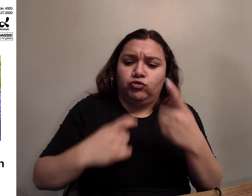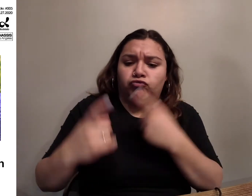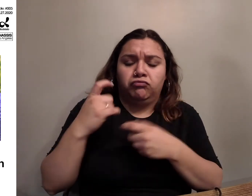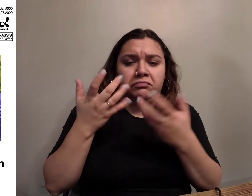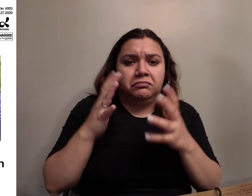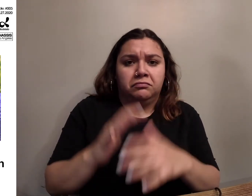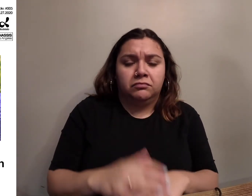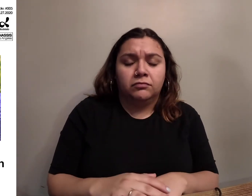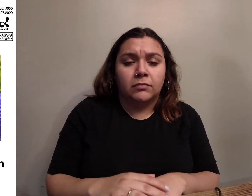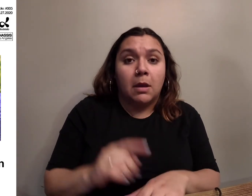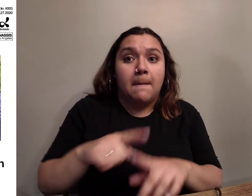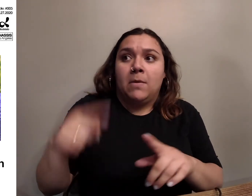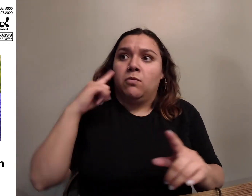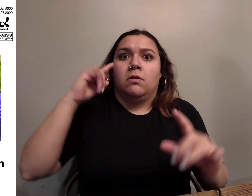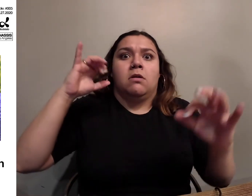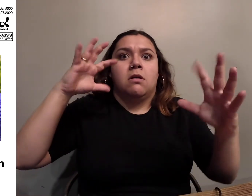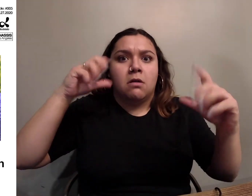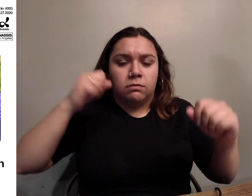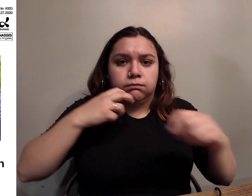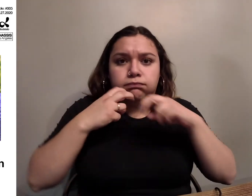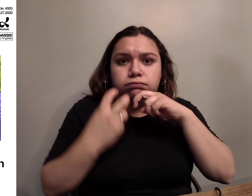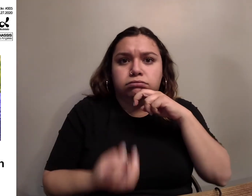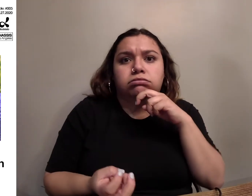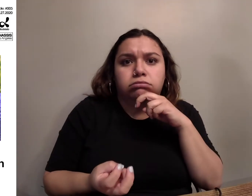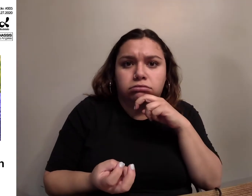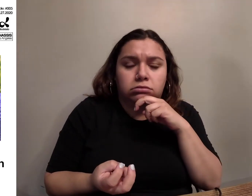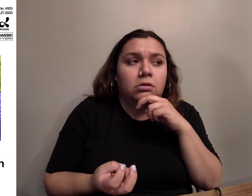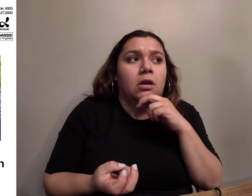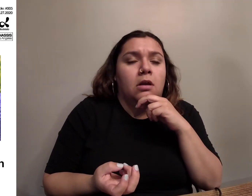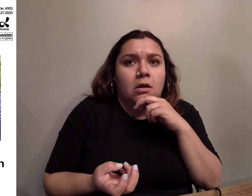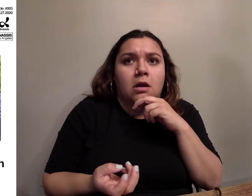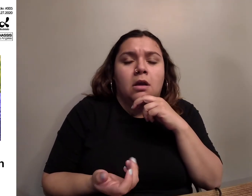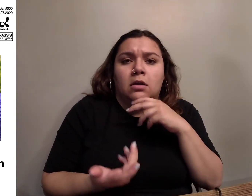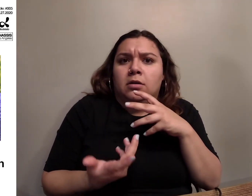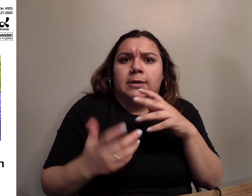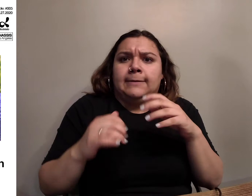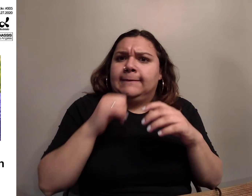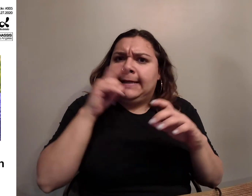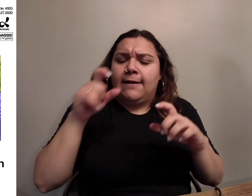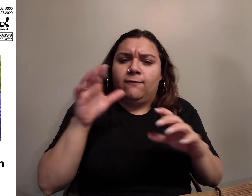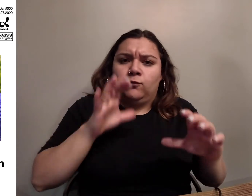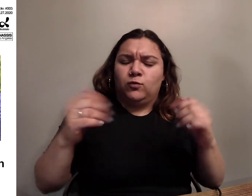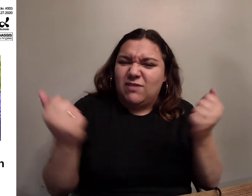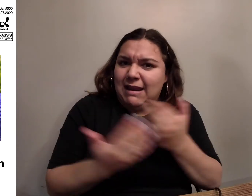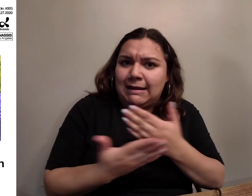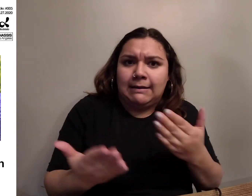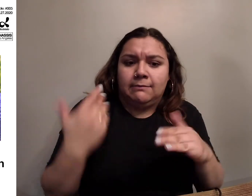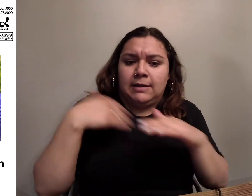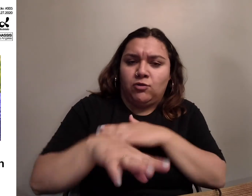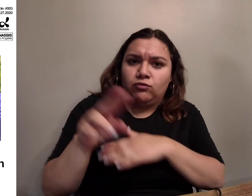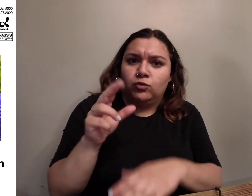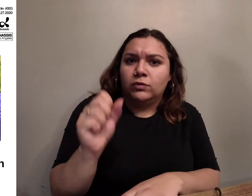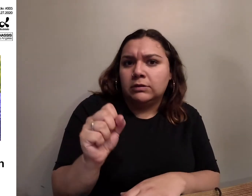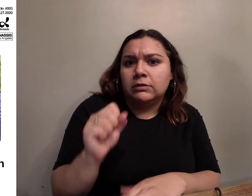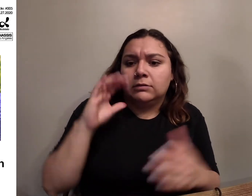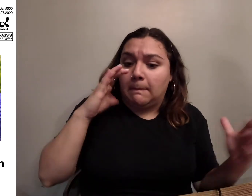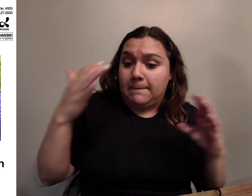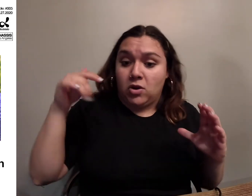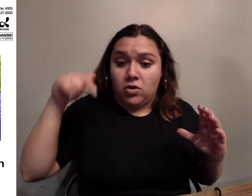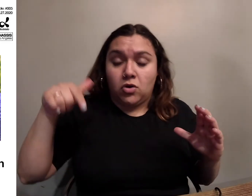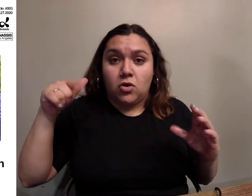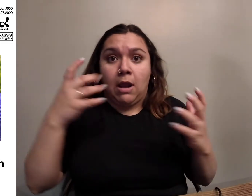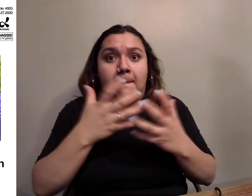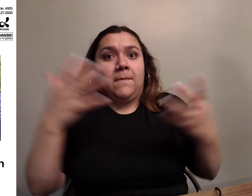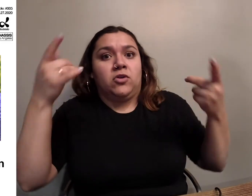But we were amazed at how little we had to do entering the U.S. versus how much we had